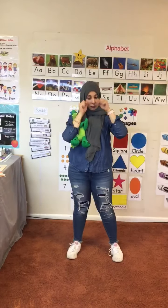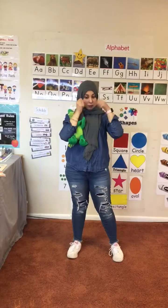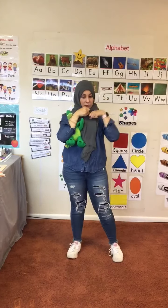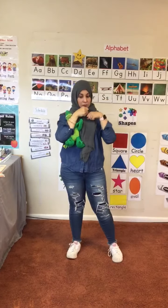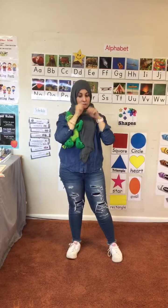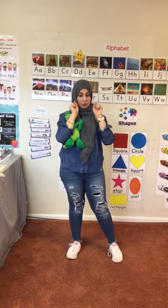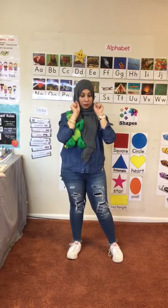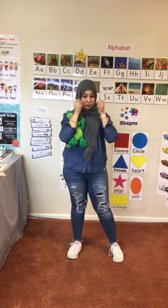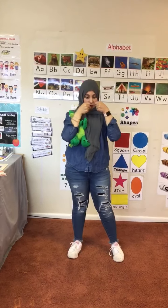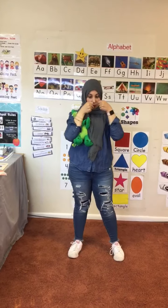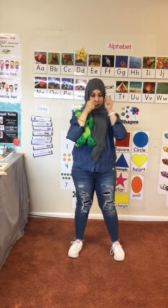wham, wham.